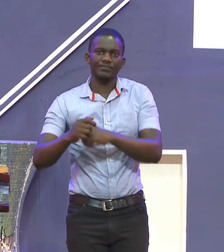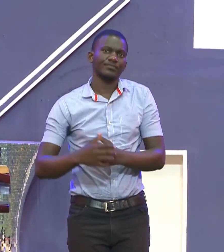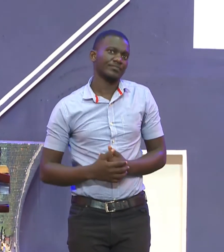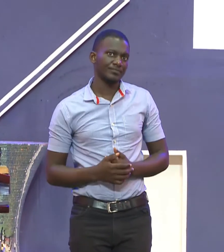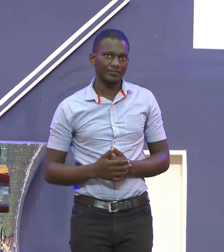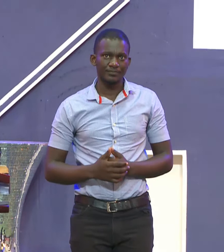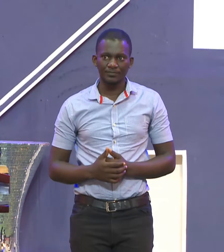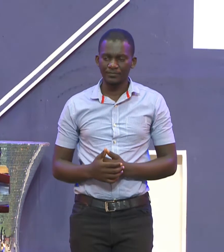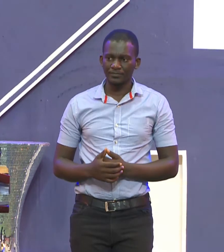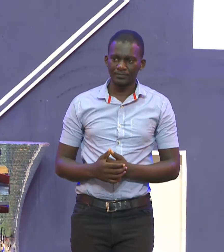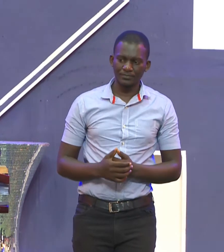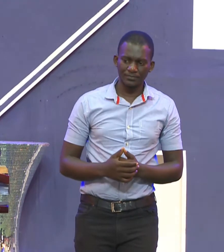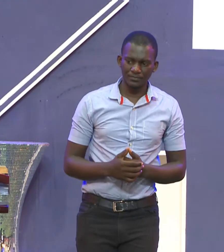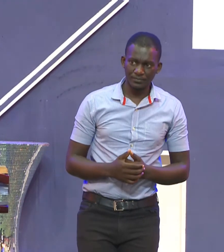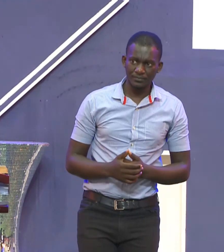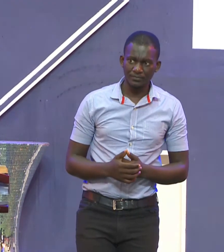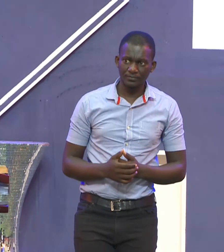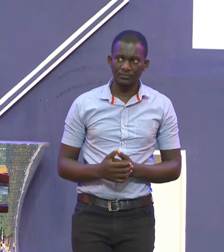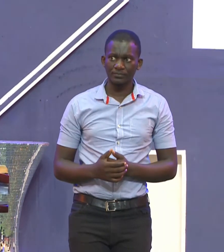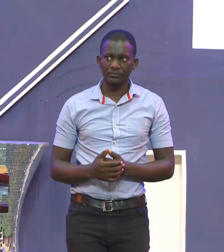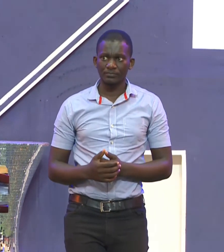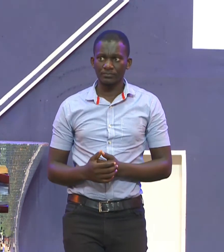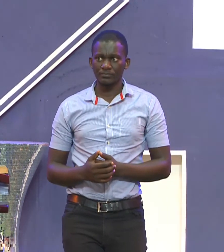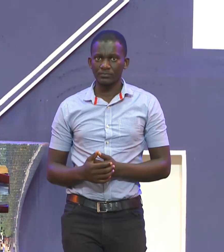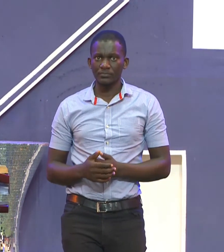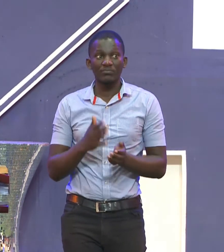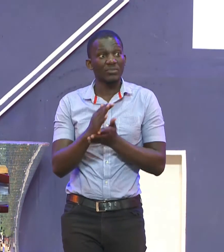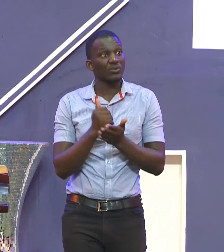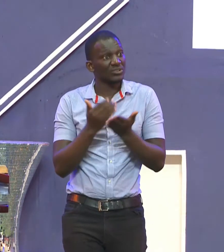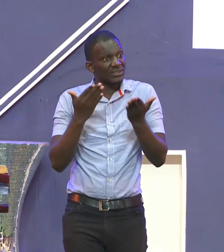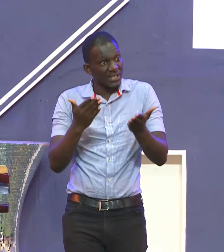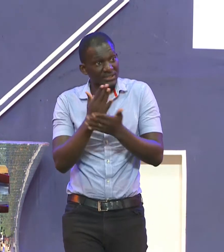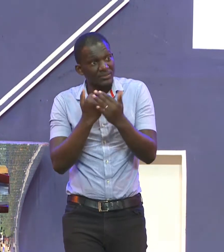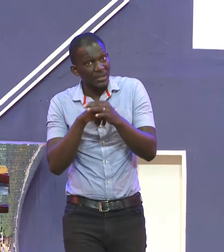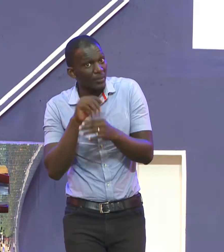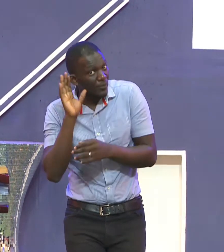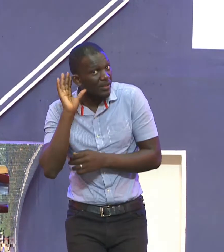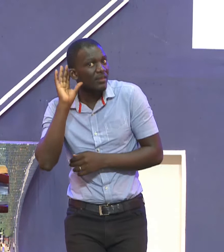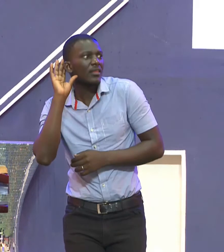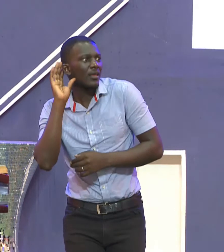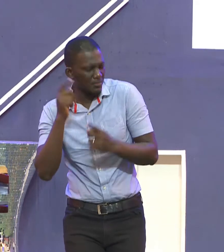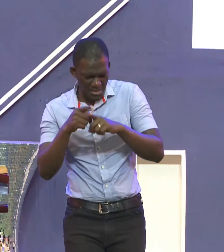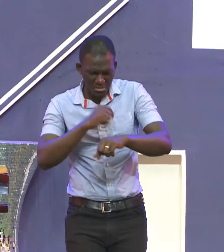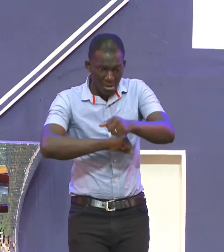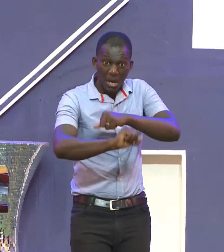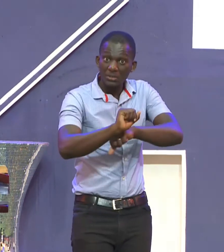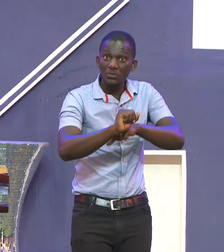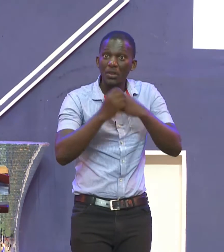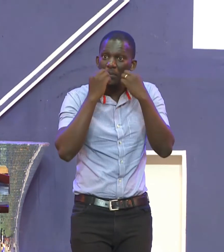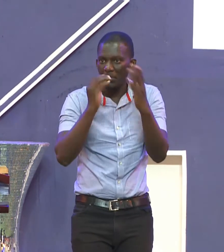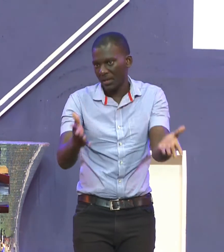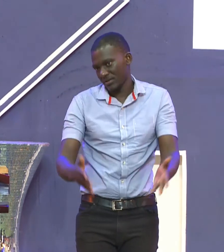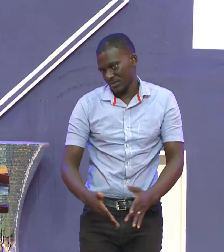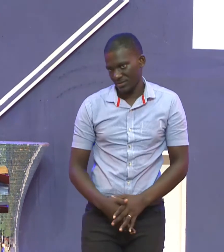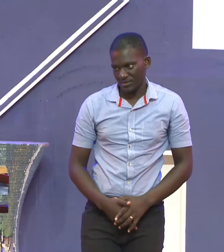listen, obey, and put into practice. Because someone can hear something but refuses to put